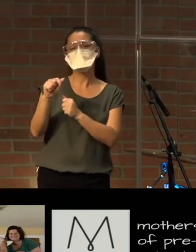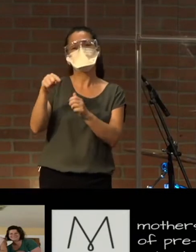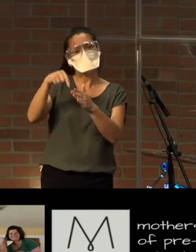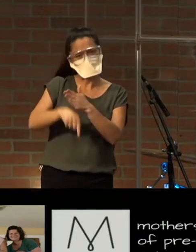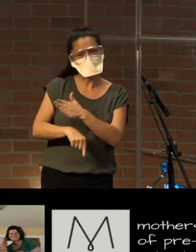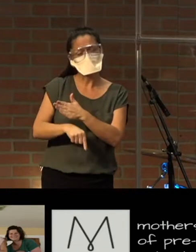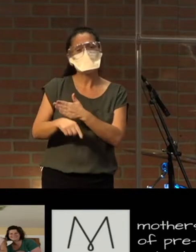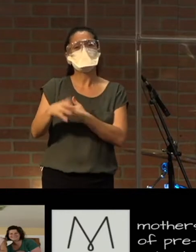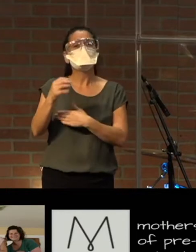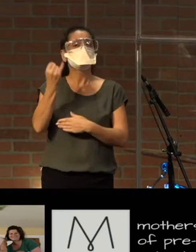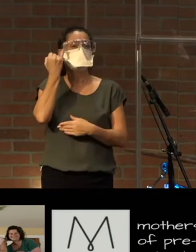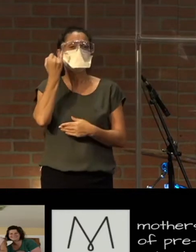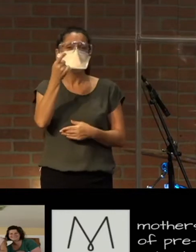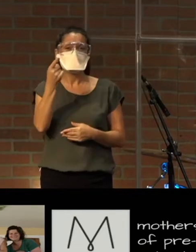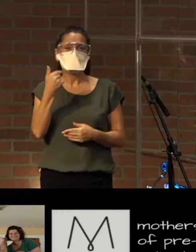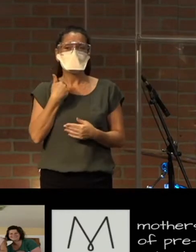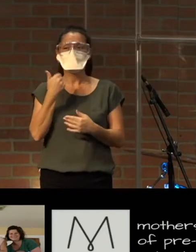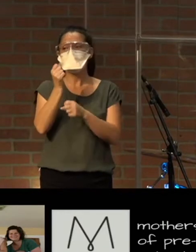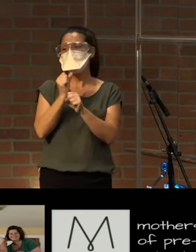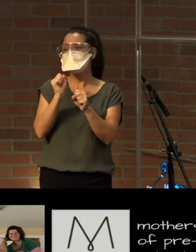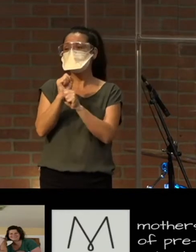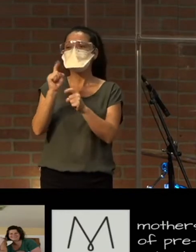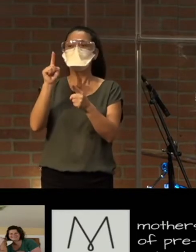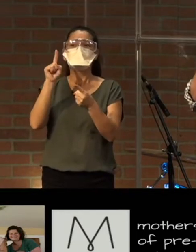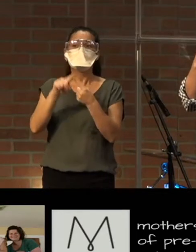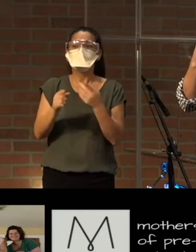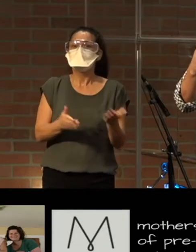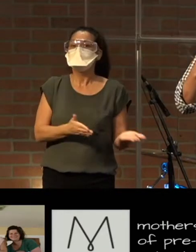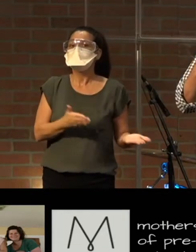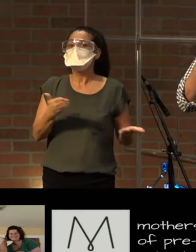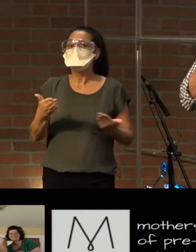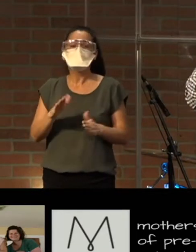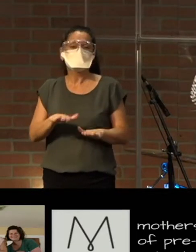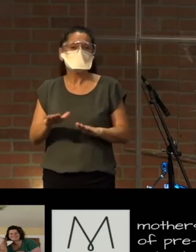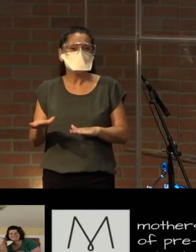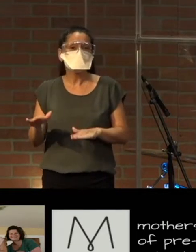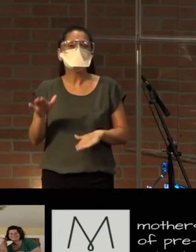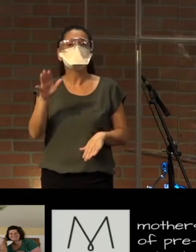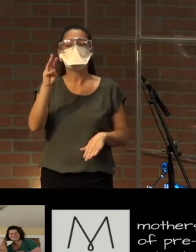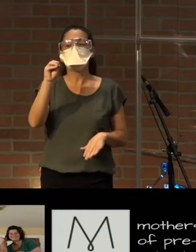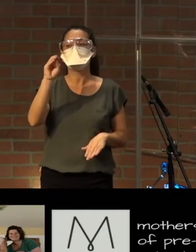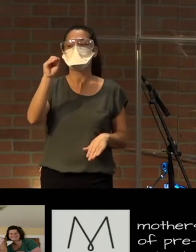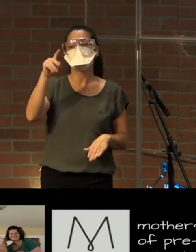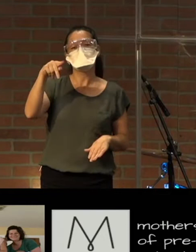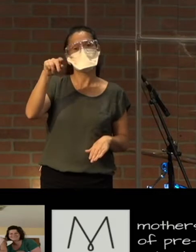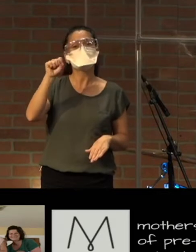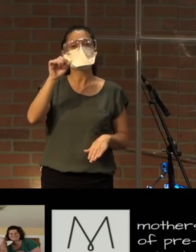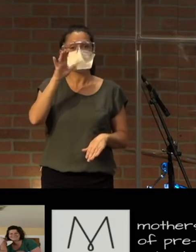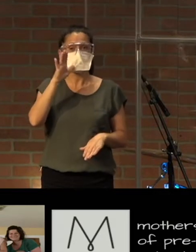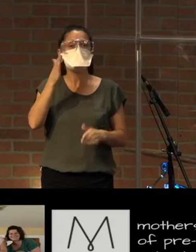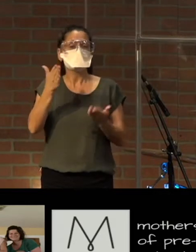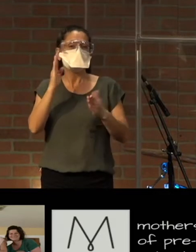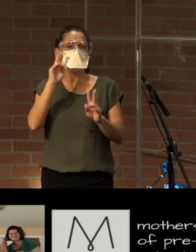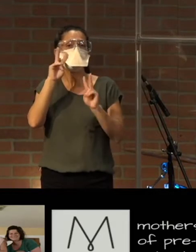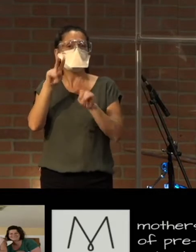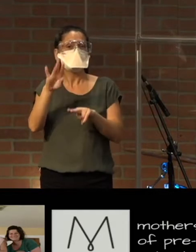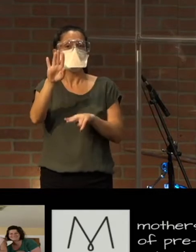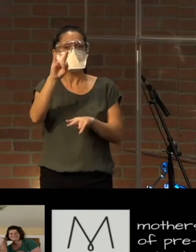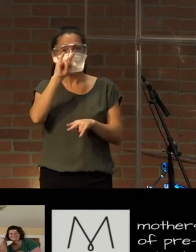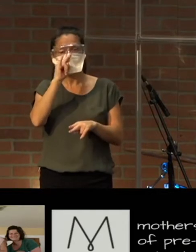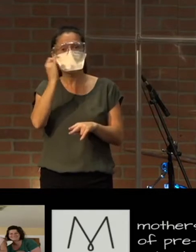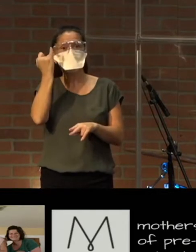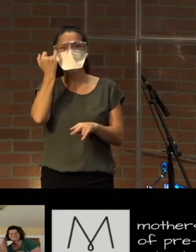deeply. And so if you have an appointment that you cannot bring your children to, a MOPS mom is going to probably watch your kids. If you